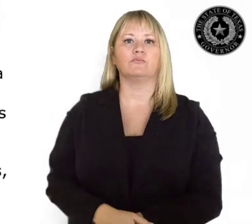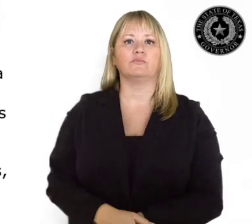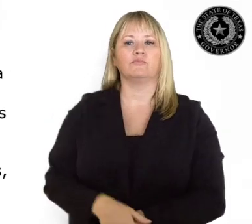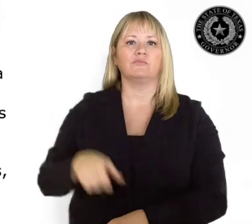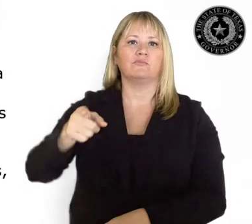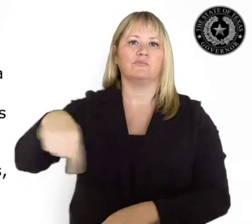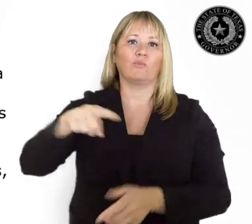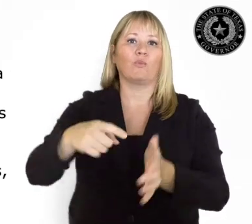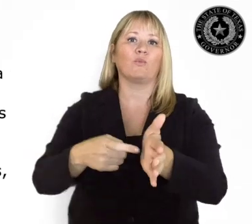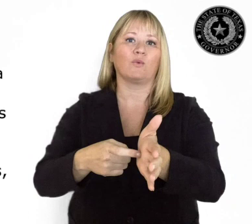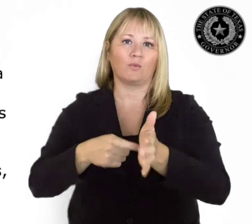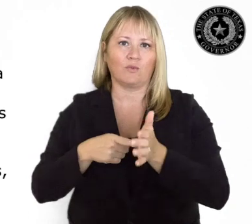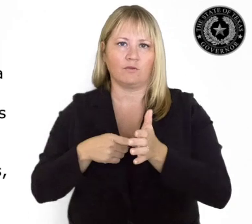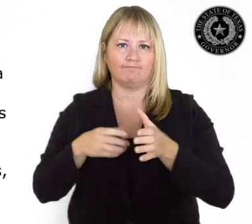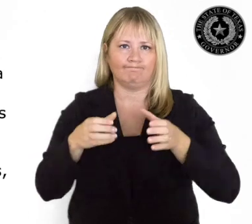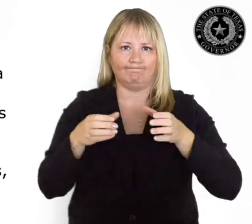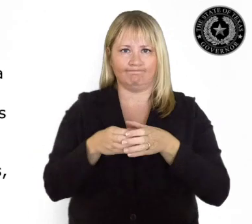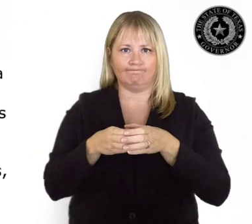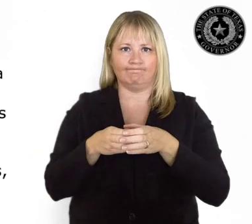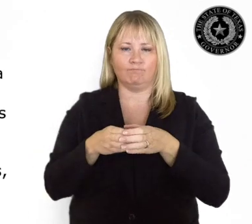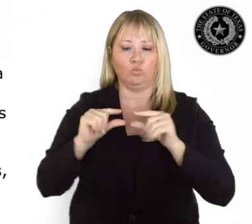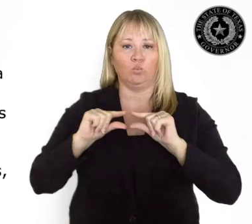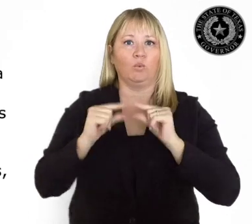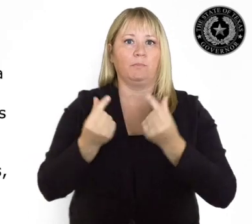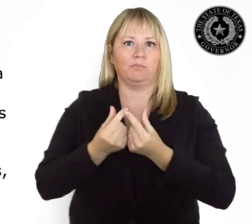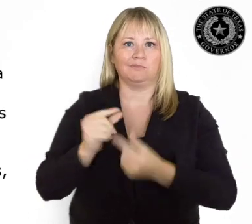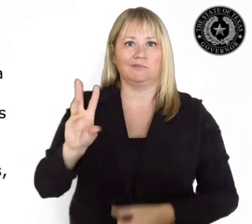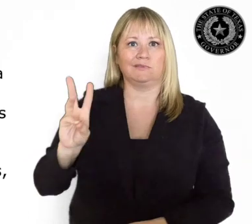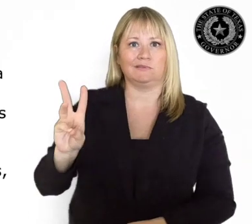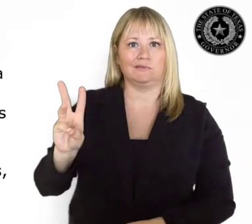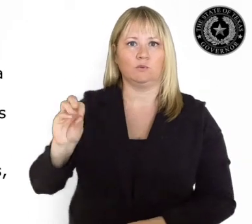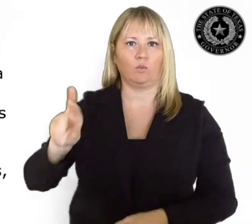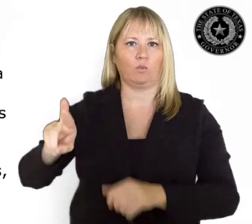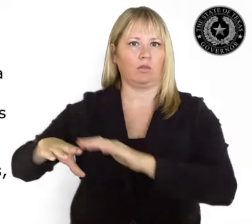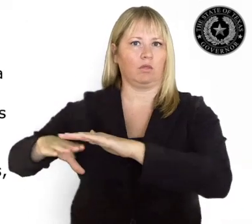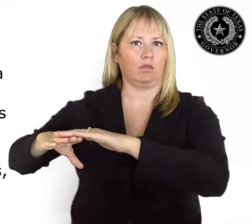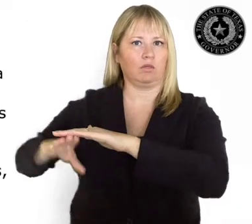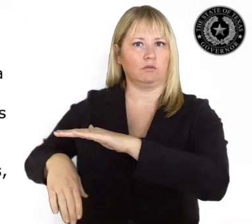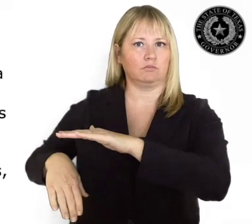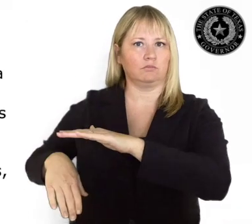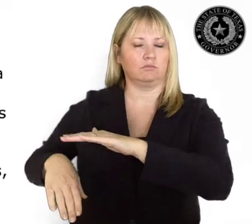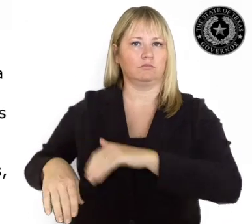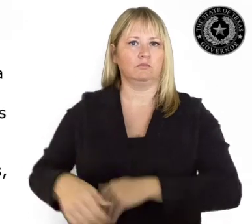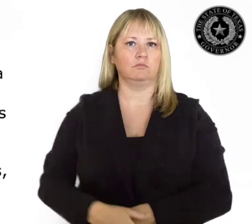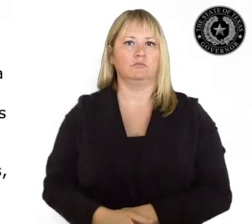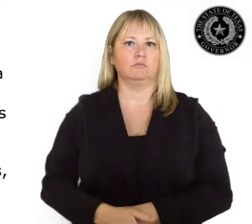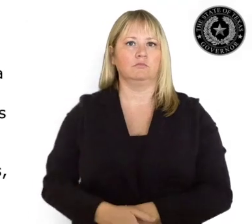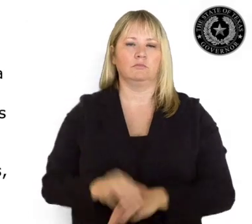social distancing or engineering controls such as partitions between groups.